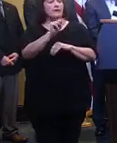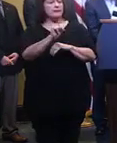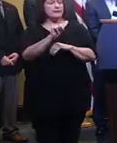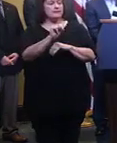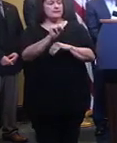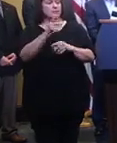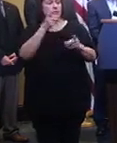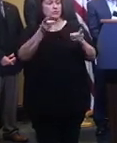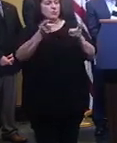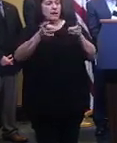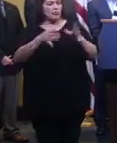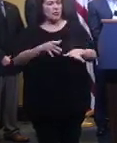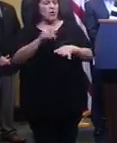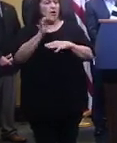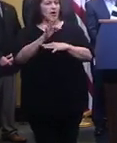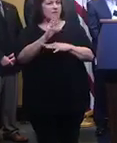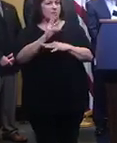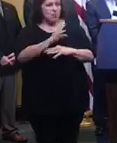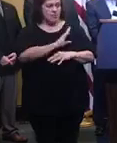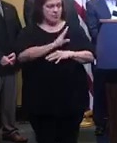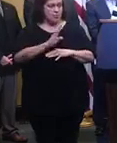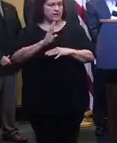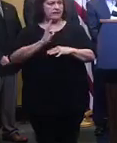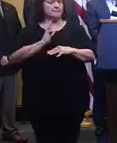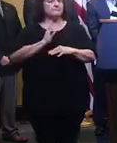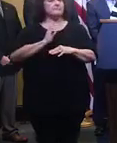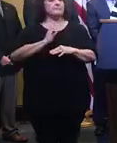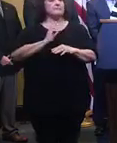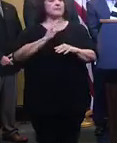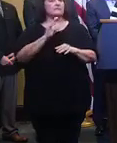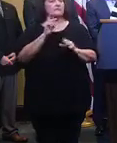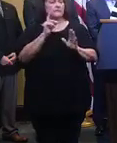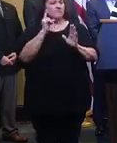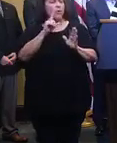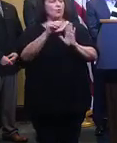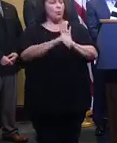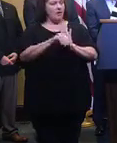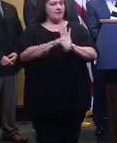our Director of the Sewerage and Water Board of New Orleans,